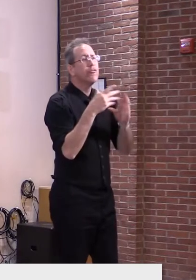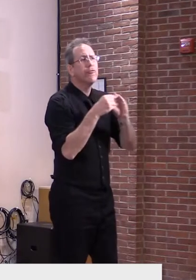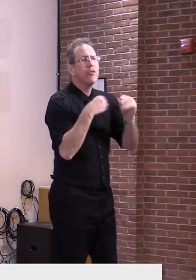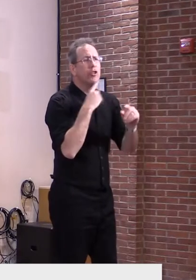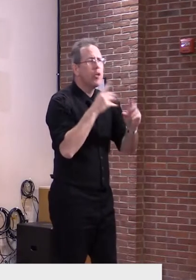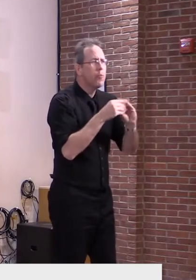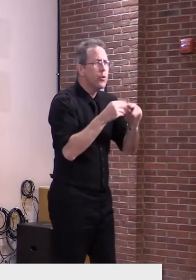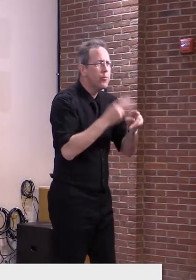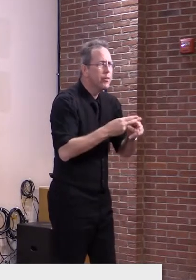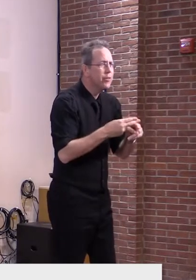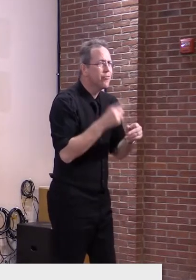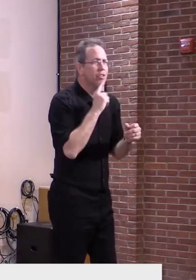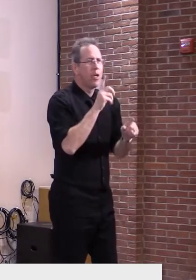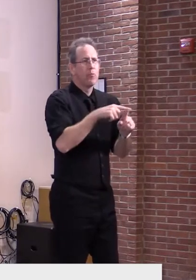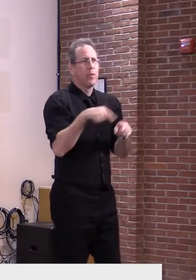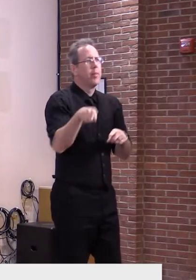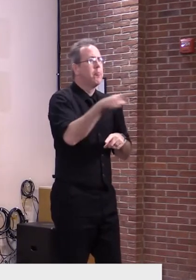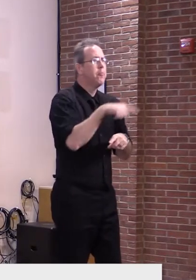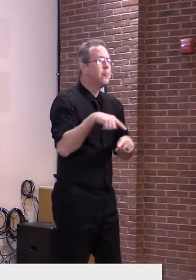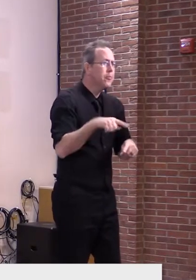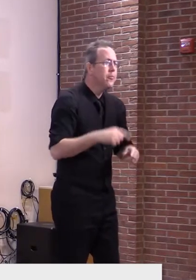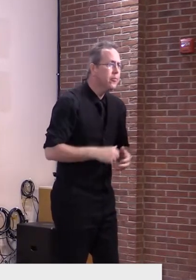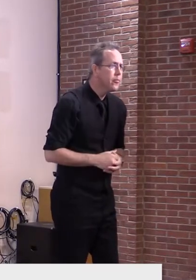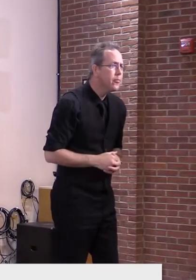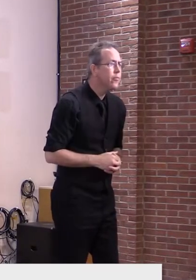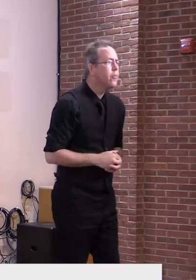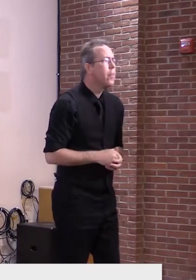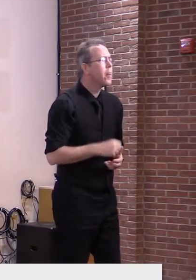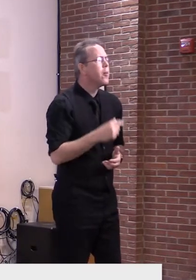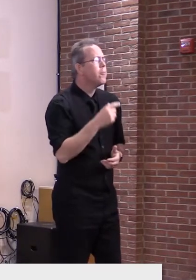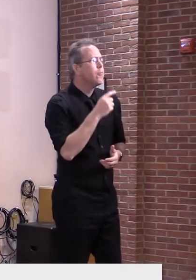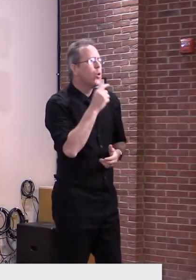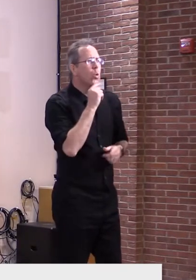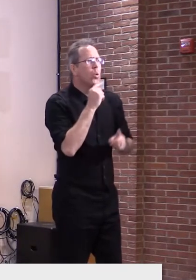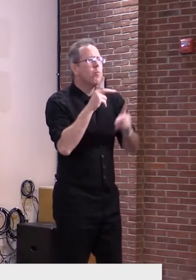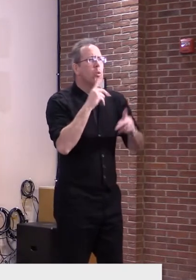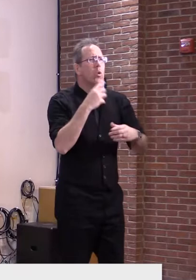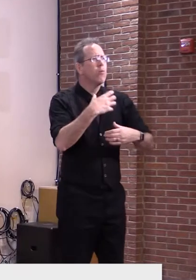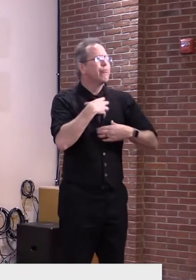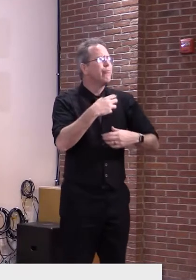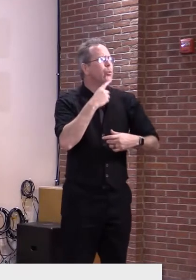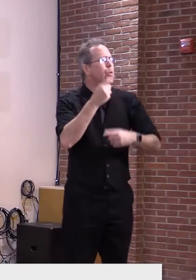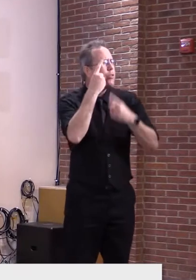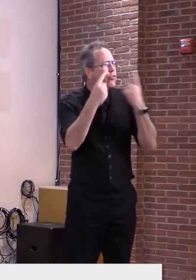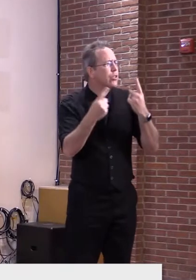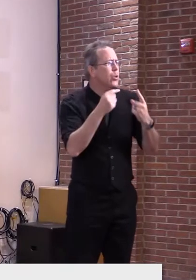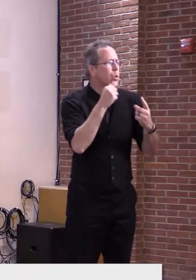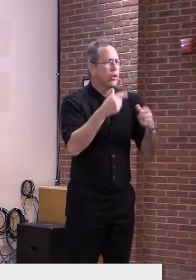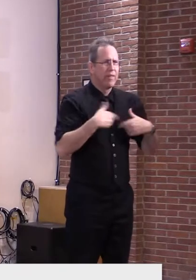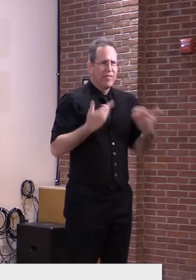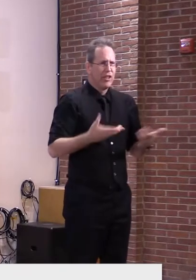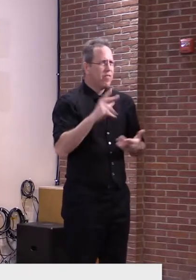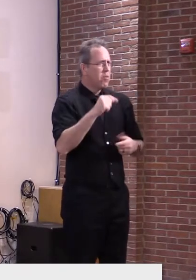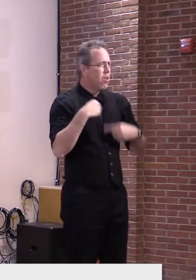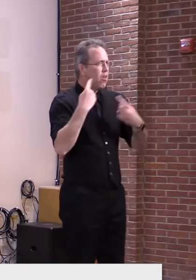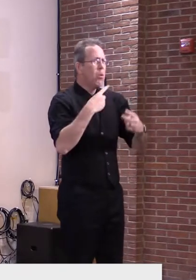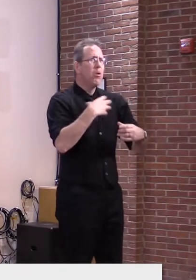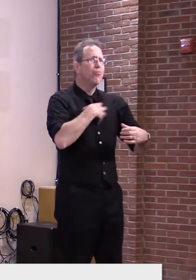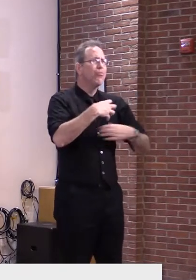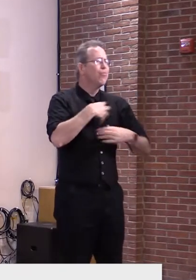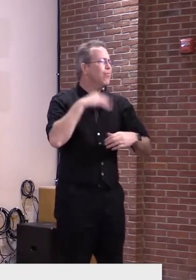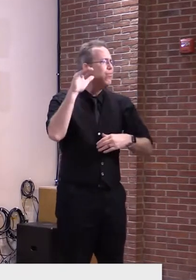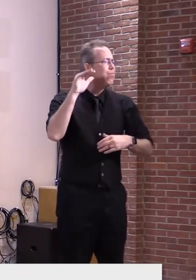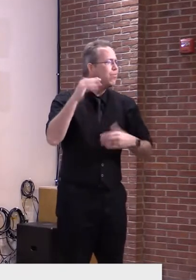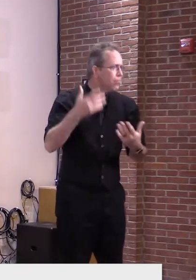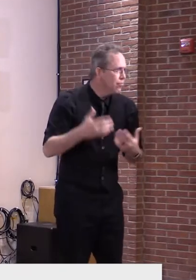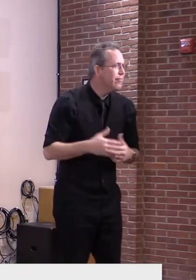how anybody can possibly object to allowing new workers to have a choice in terms of what kind of a retirement system